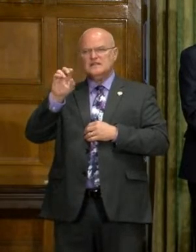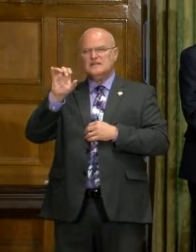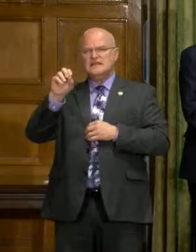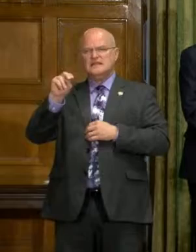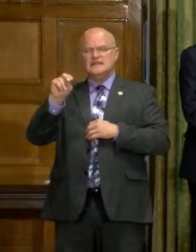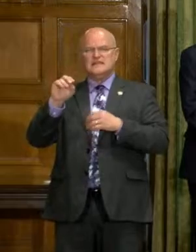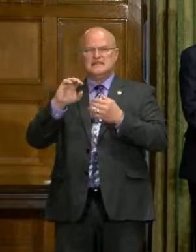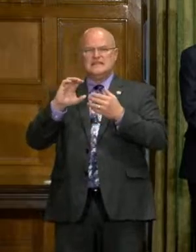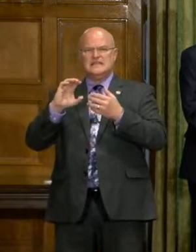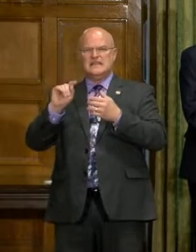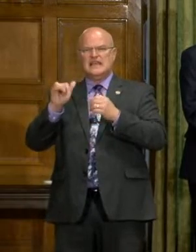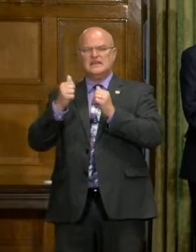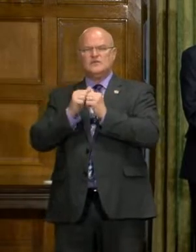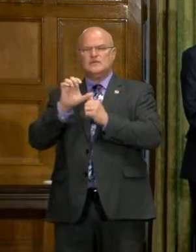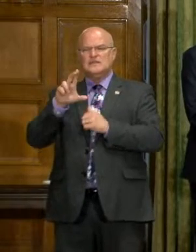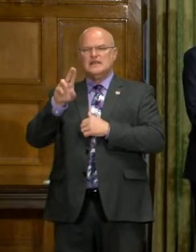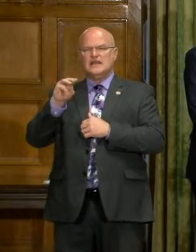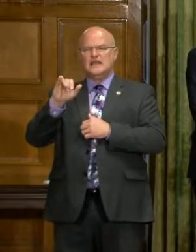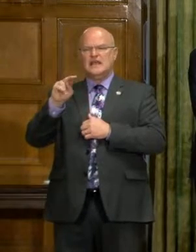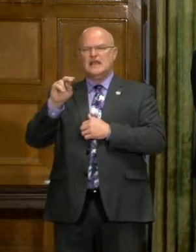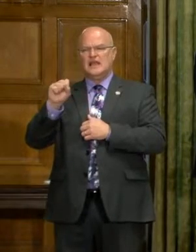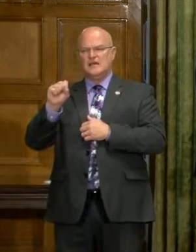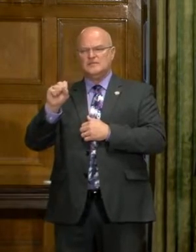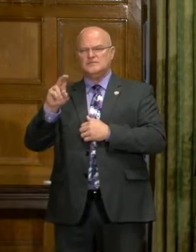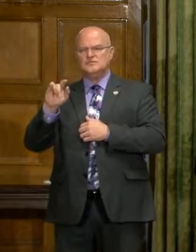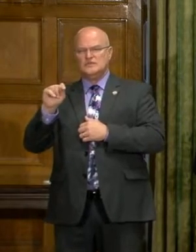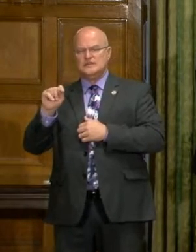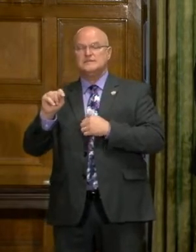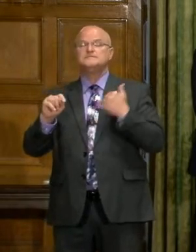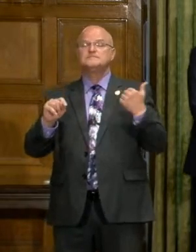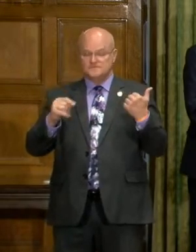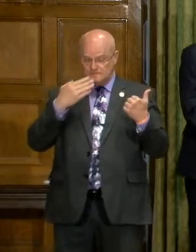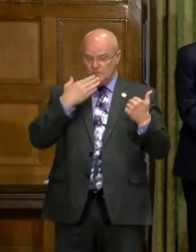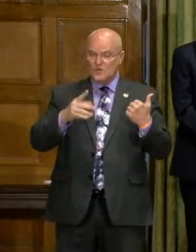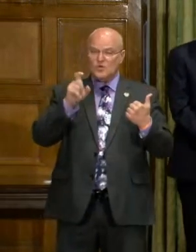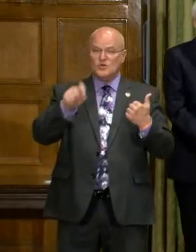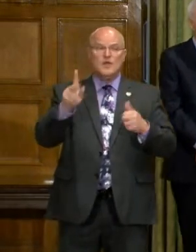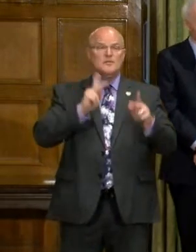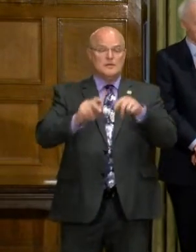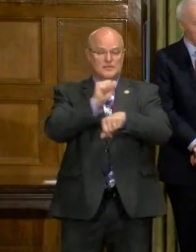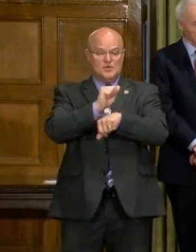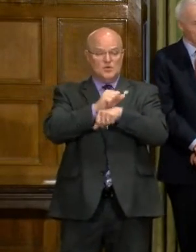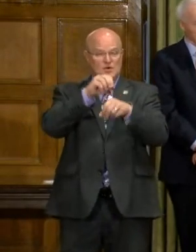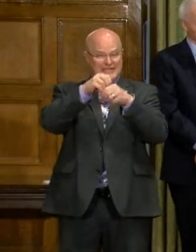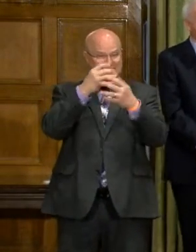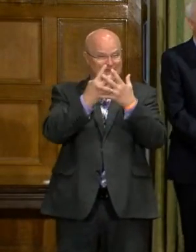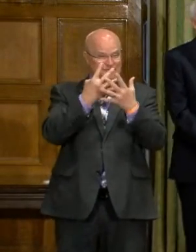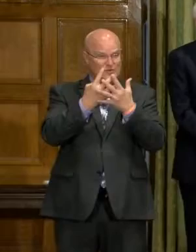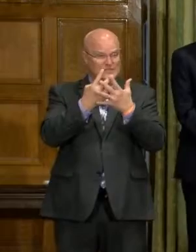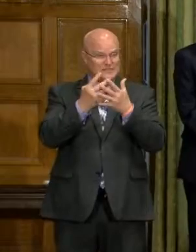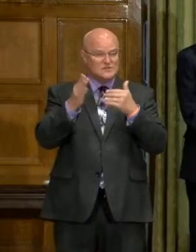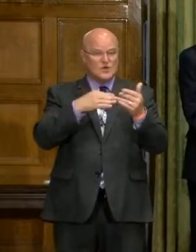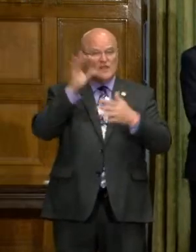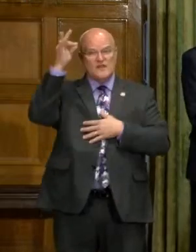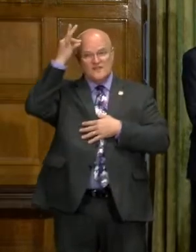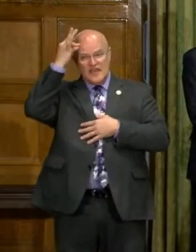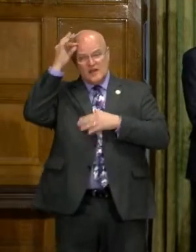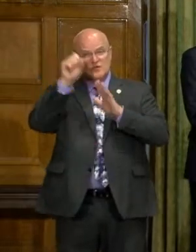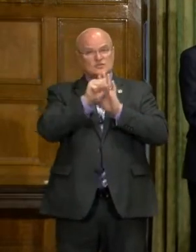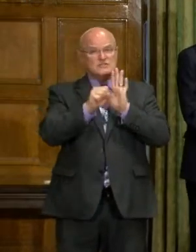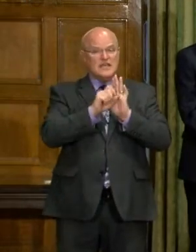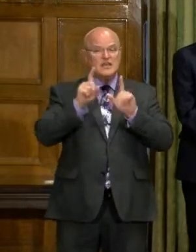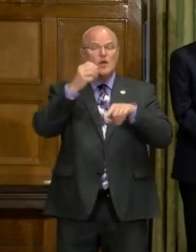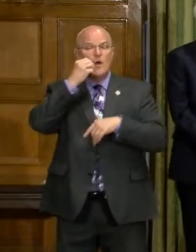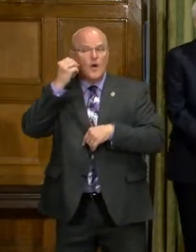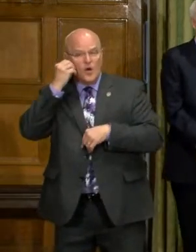to the Cummins unit? Thank you. That's a very good question. It is true that there are people who work in the prisons, whether federal or state, who